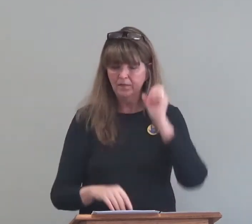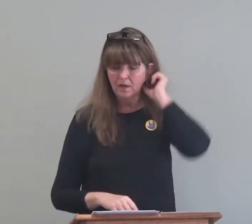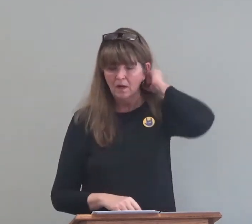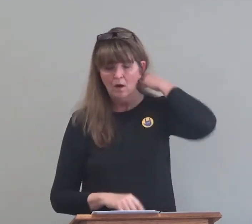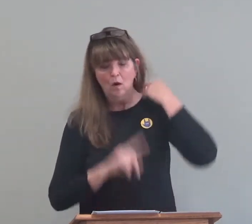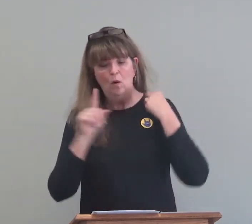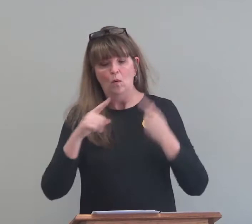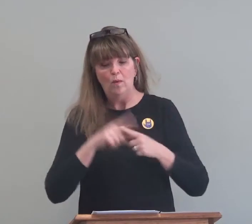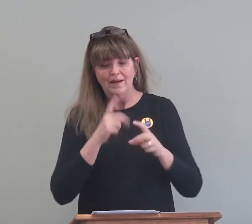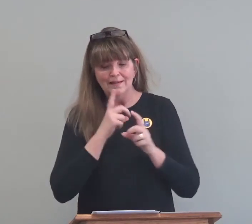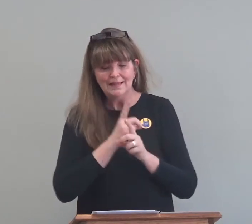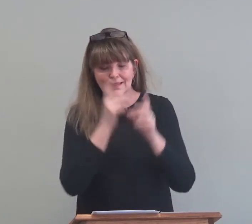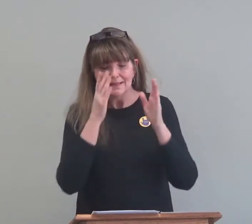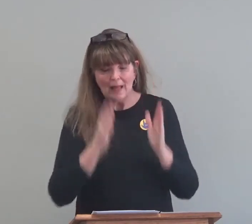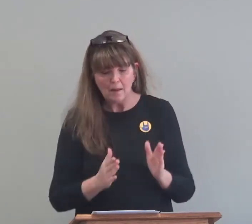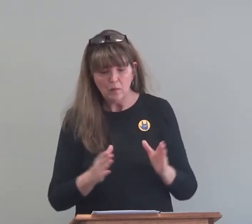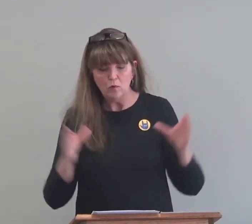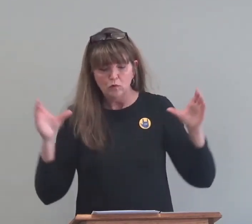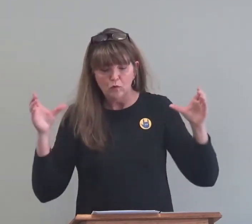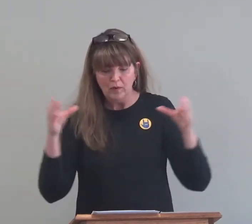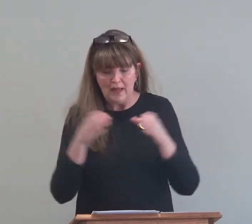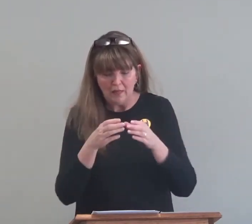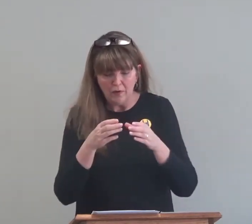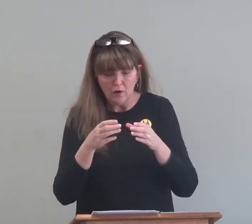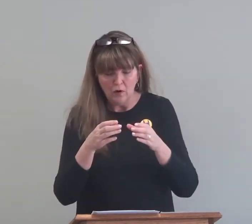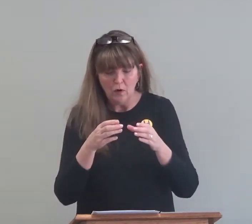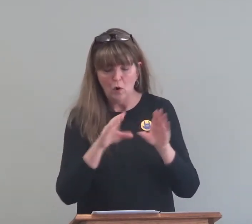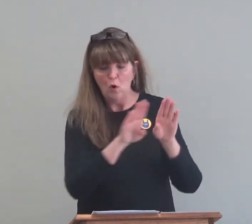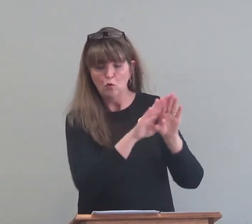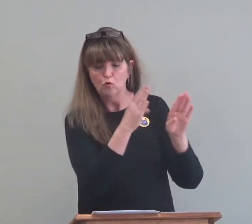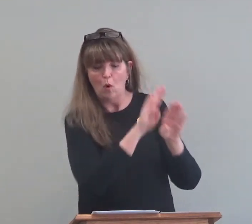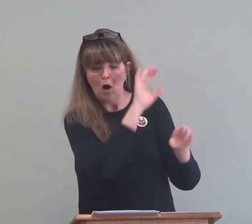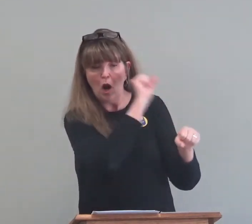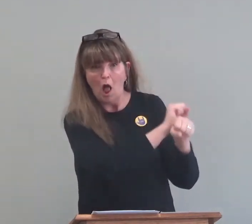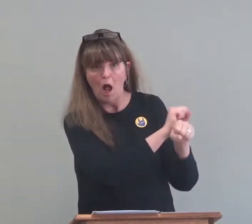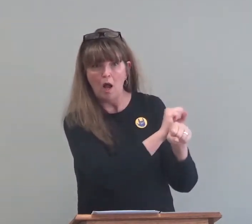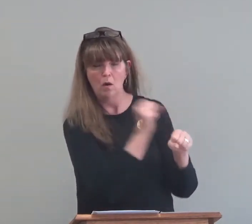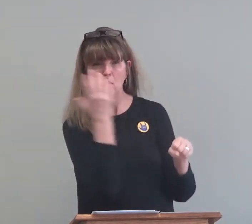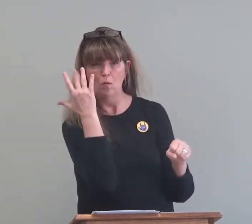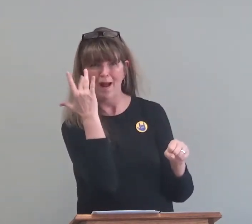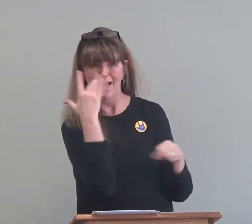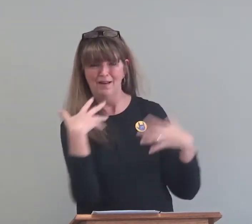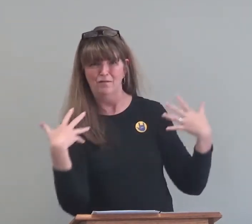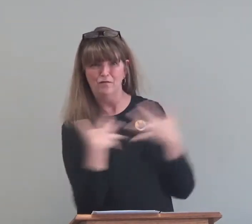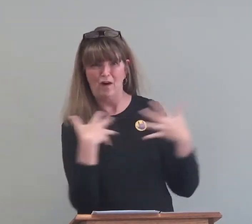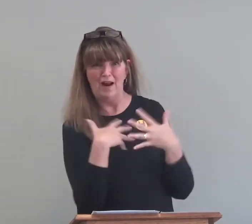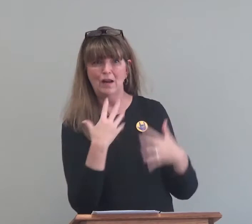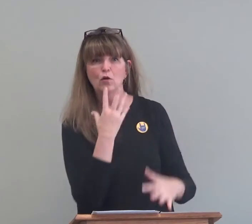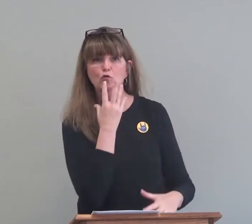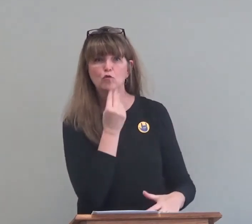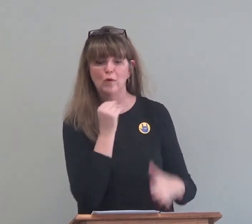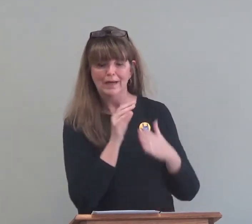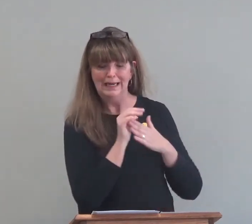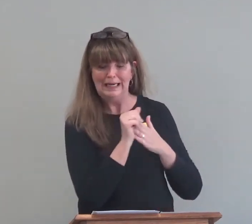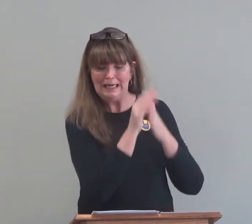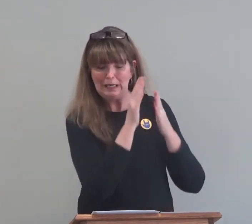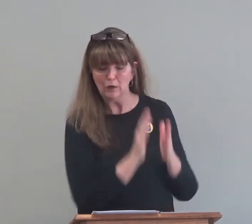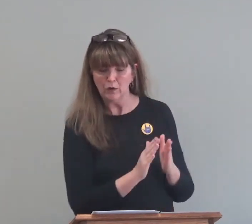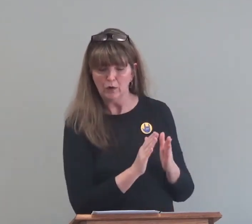day of the week, Sunday, the disciples had gathered together in a locked room for fear of